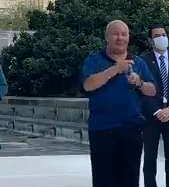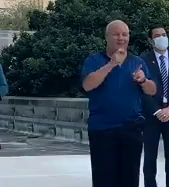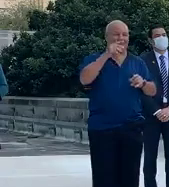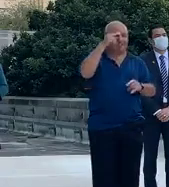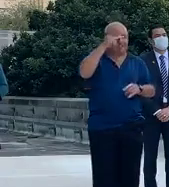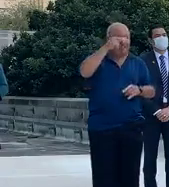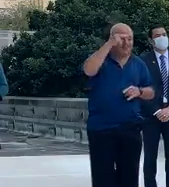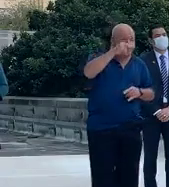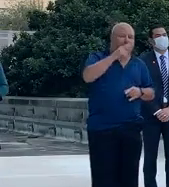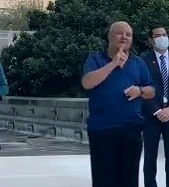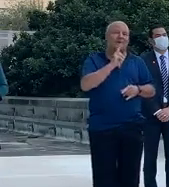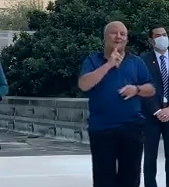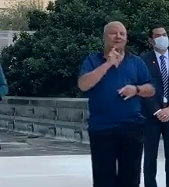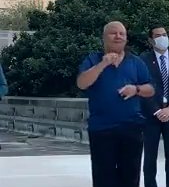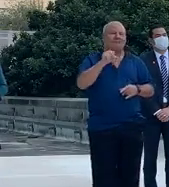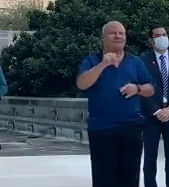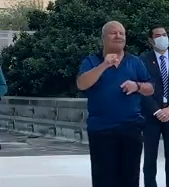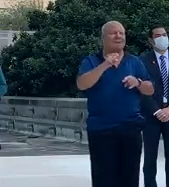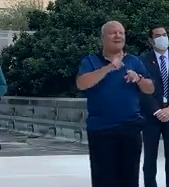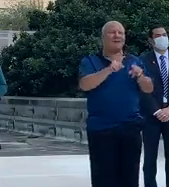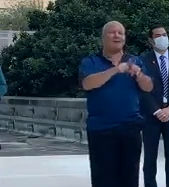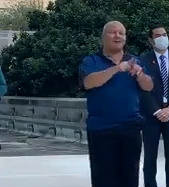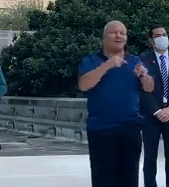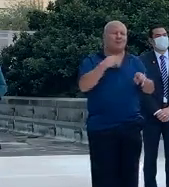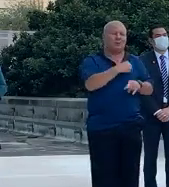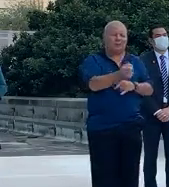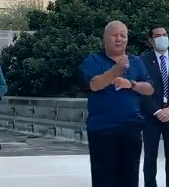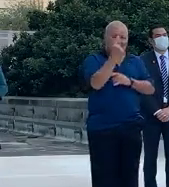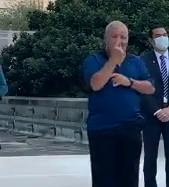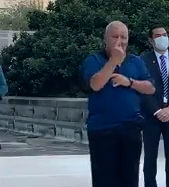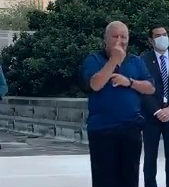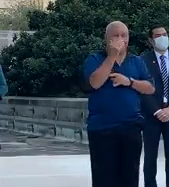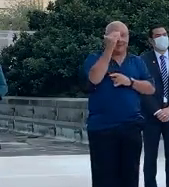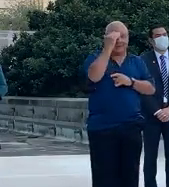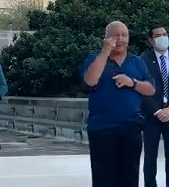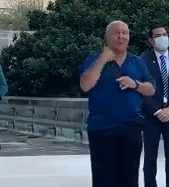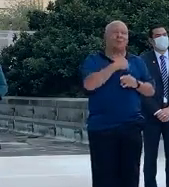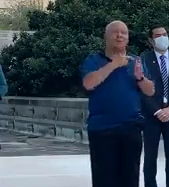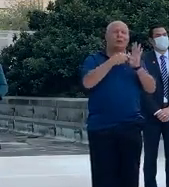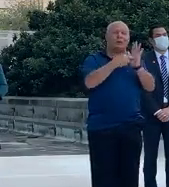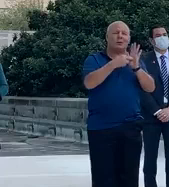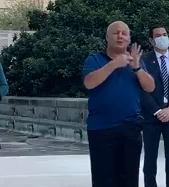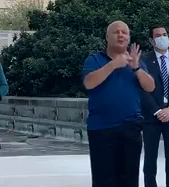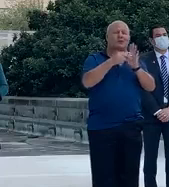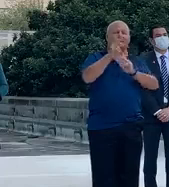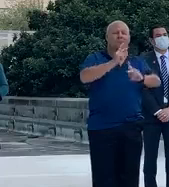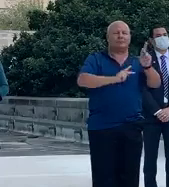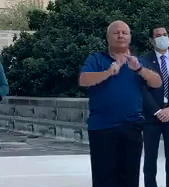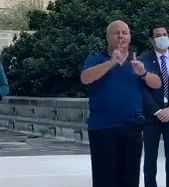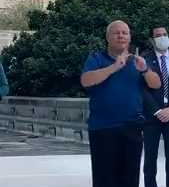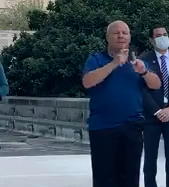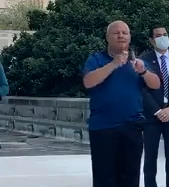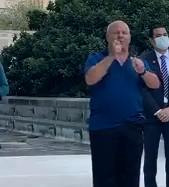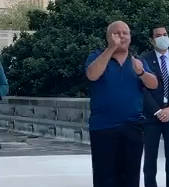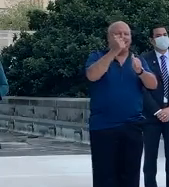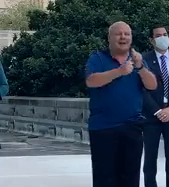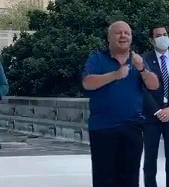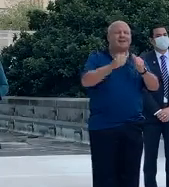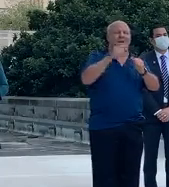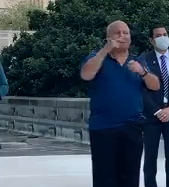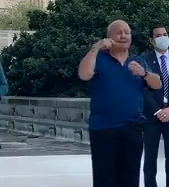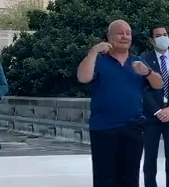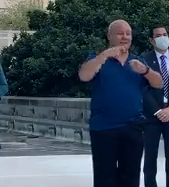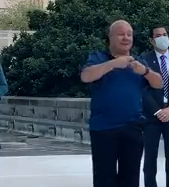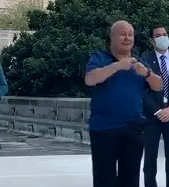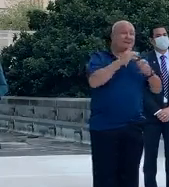Honduras, we also understand and we acknowledge that we represent populations of every